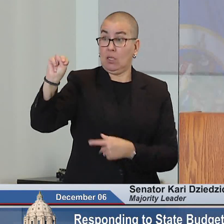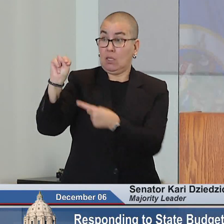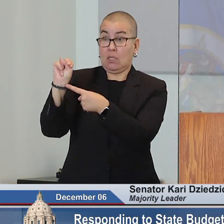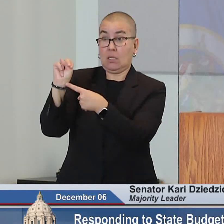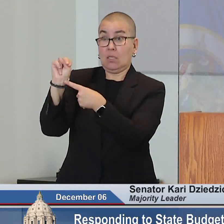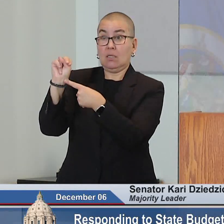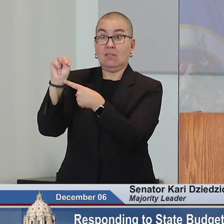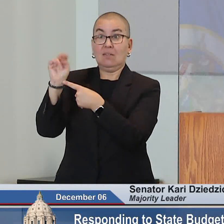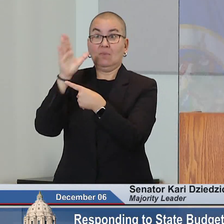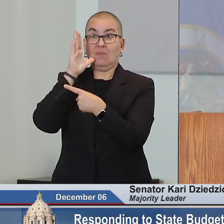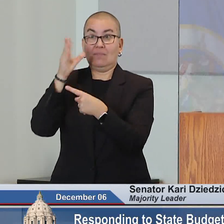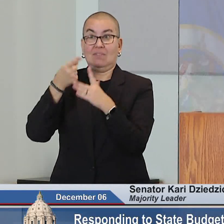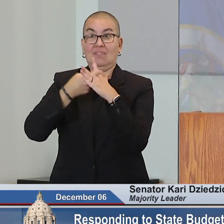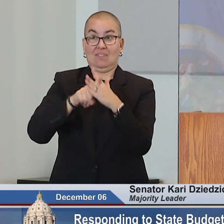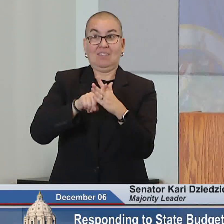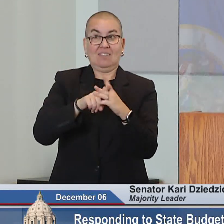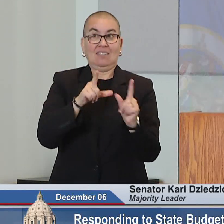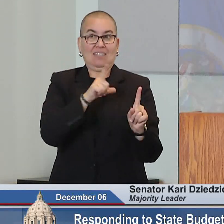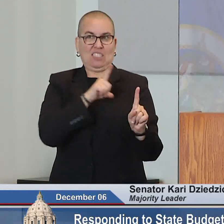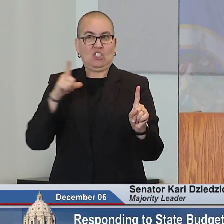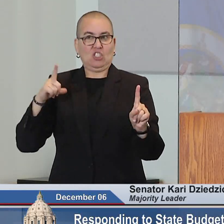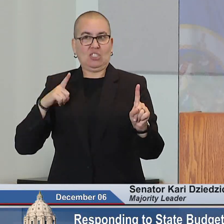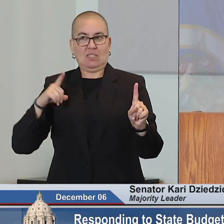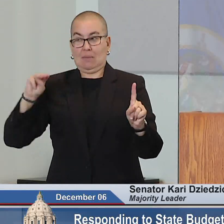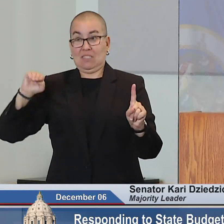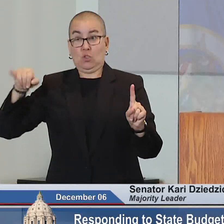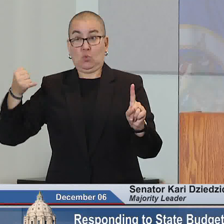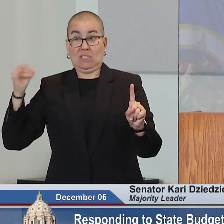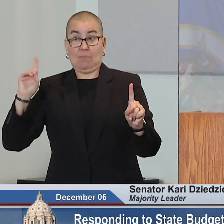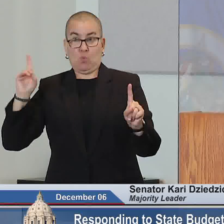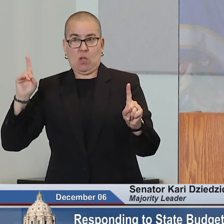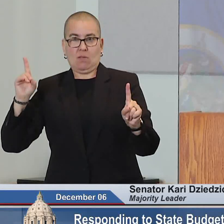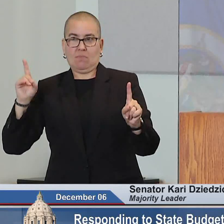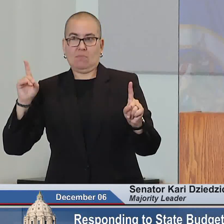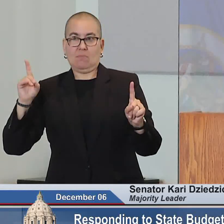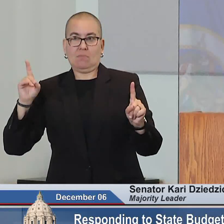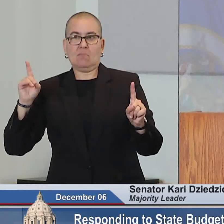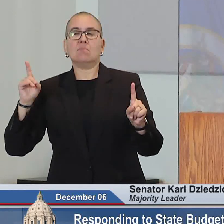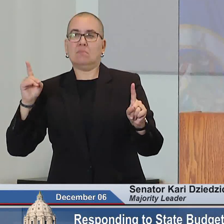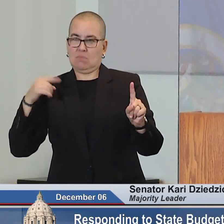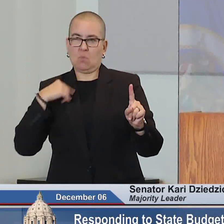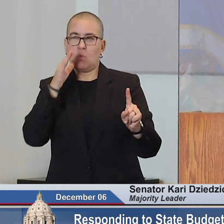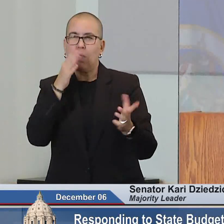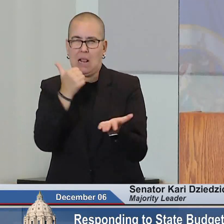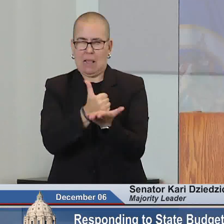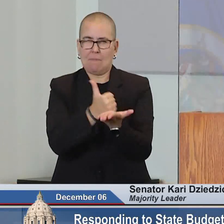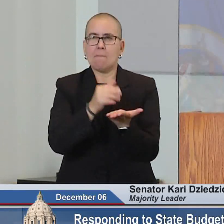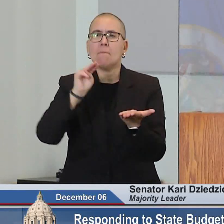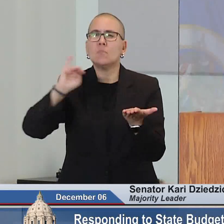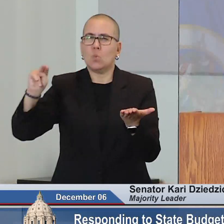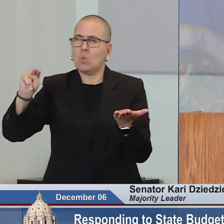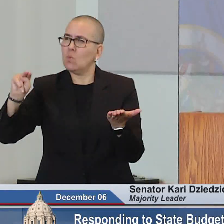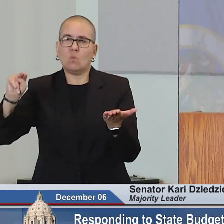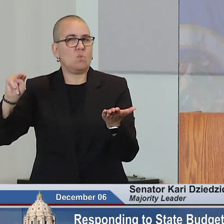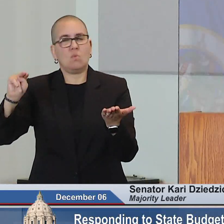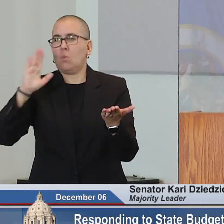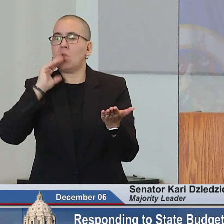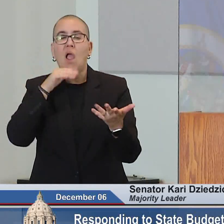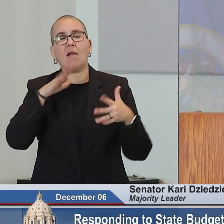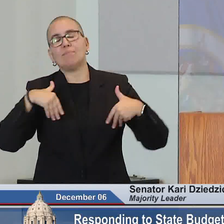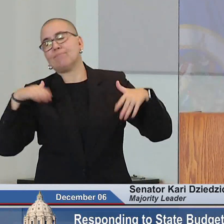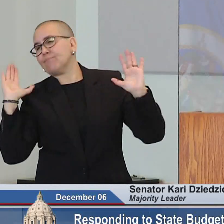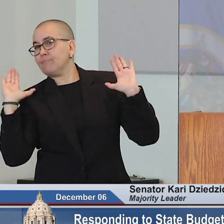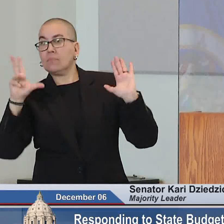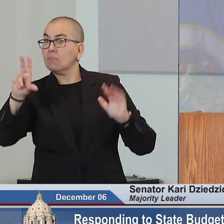tremendous opportunity to help Minnesotans afford their lives. We won't walk away. We were elected to